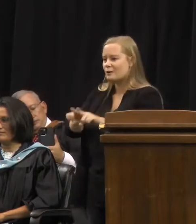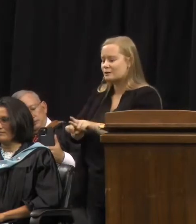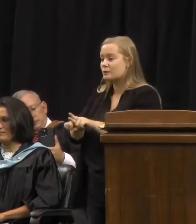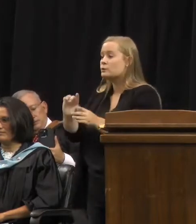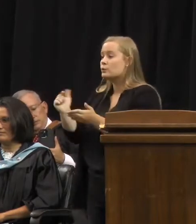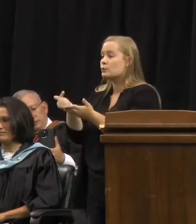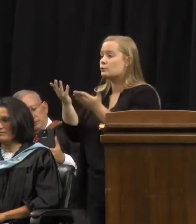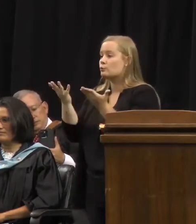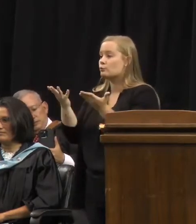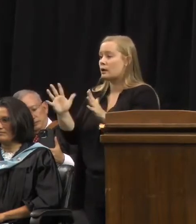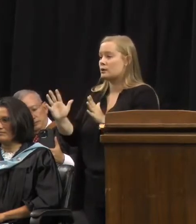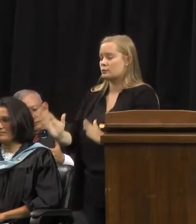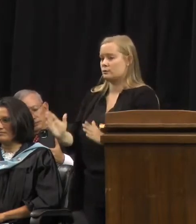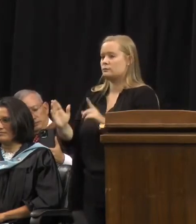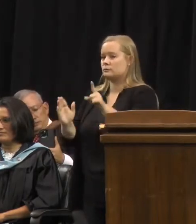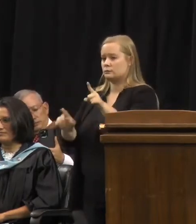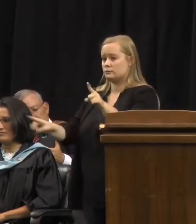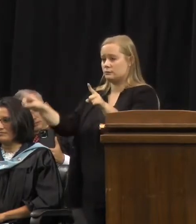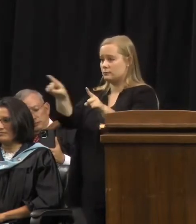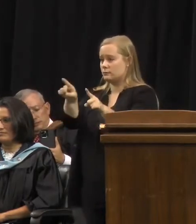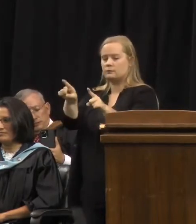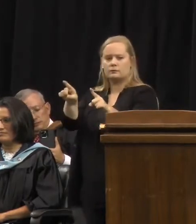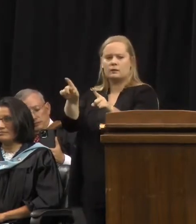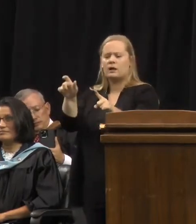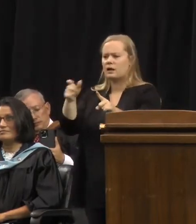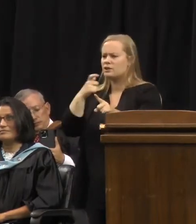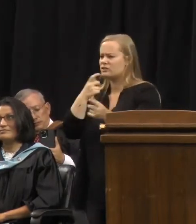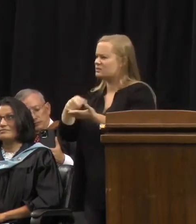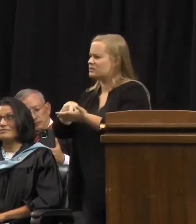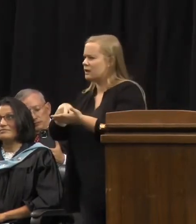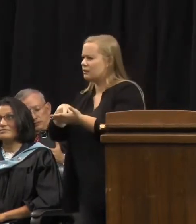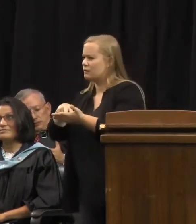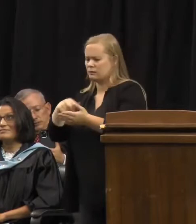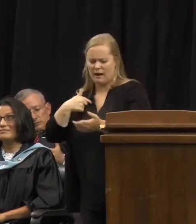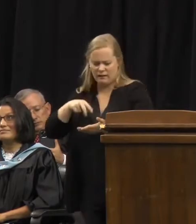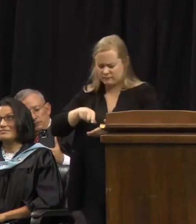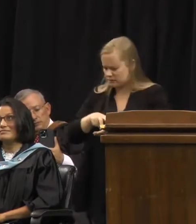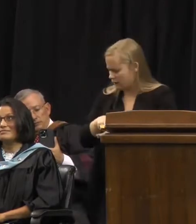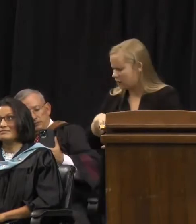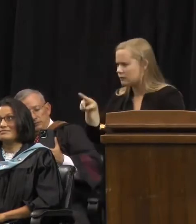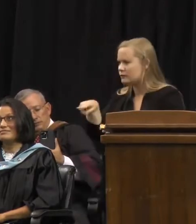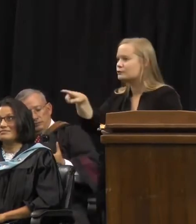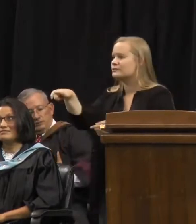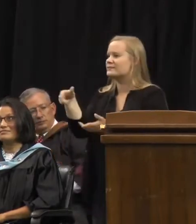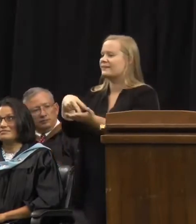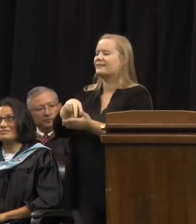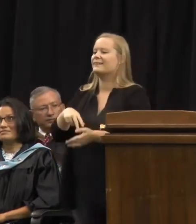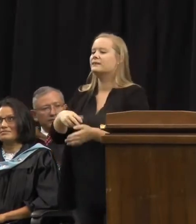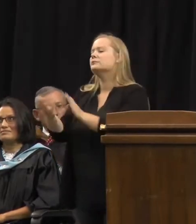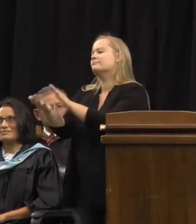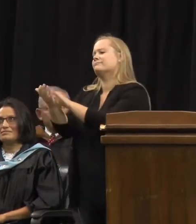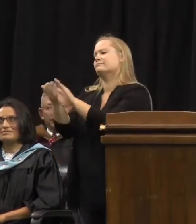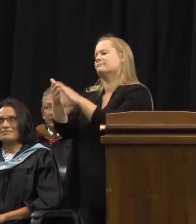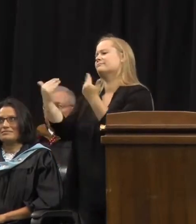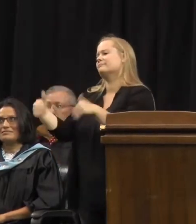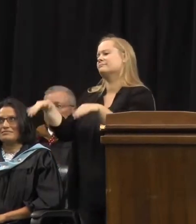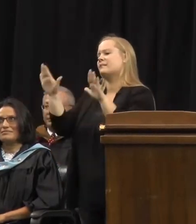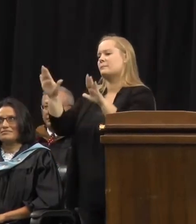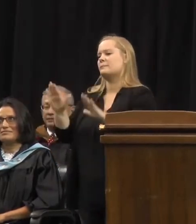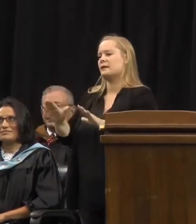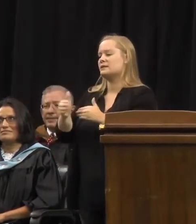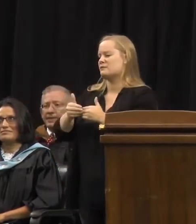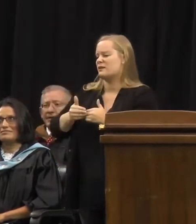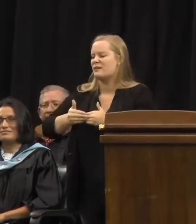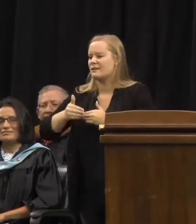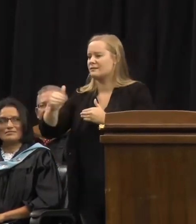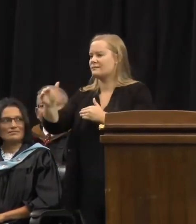the graduates who sit before me, I should make you stand, you know I have to stand. I salute you and applaud you on this next step of